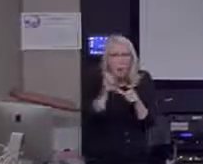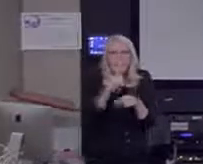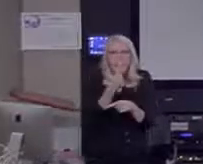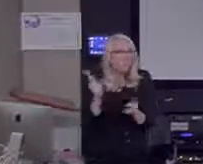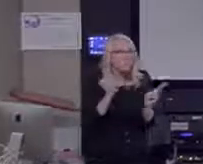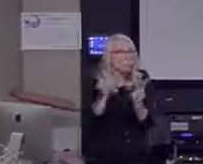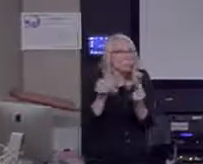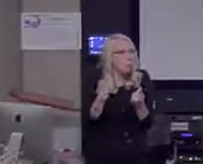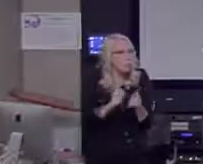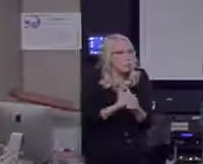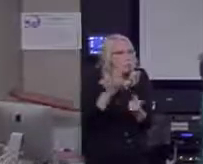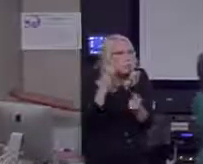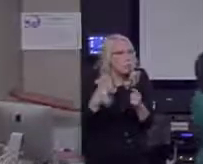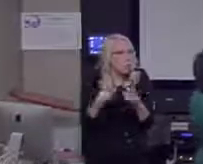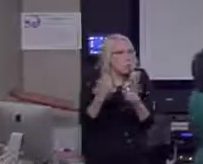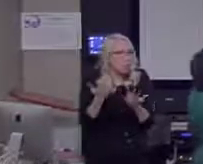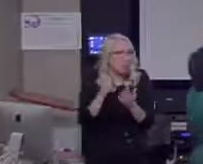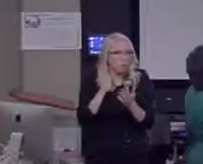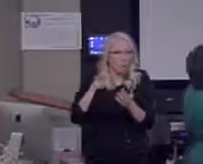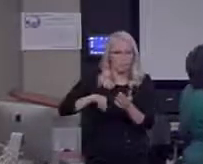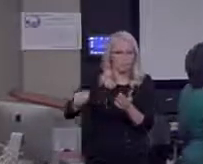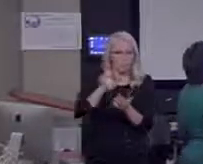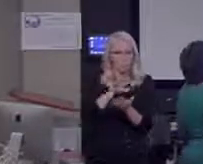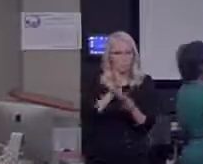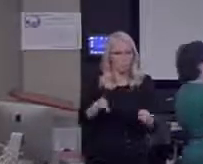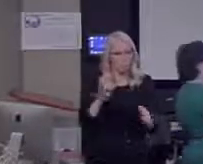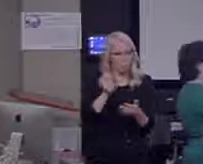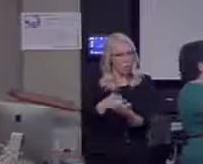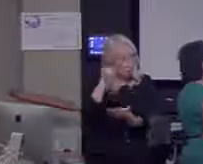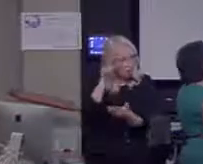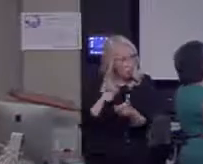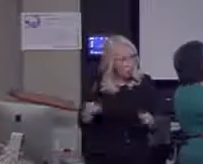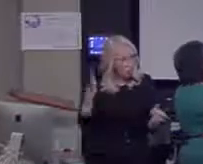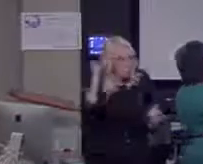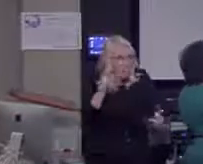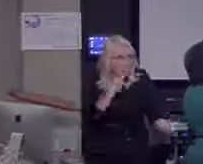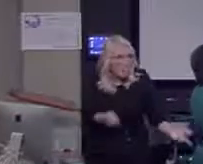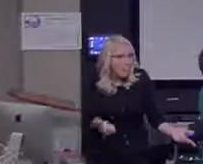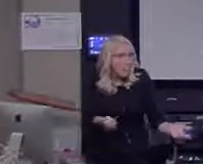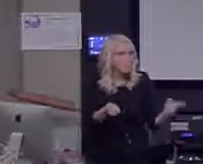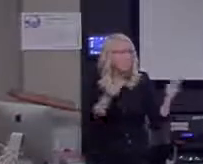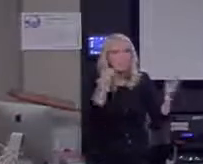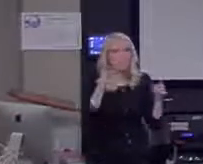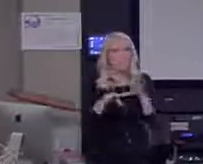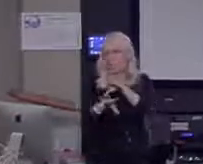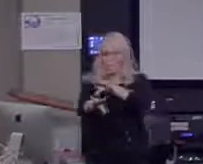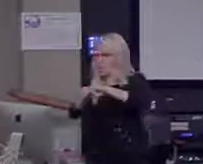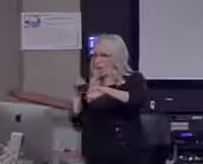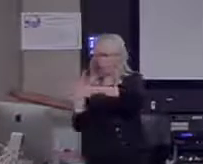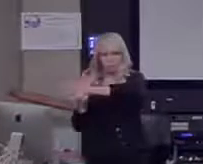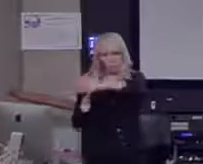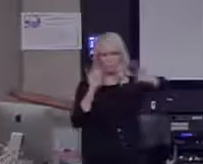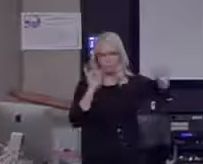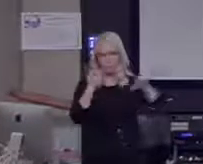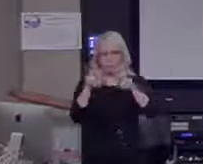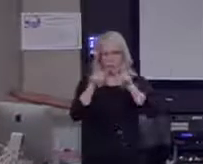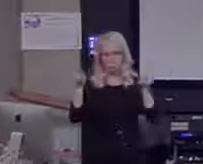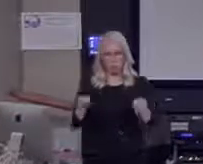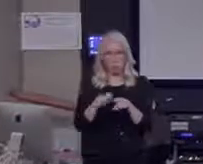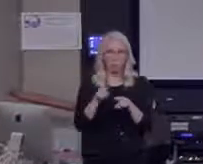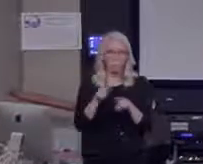we know about what helps children learn language? Now, leaping from Pasteur's quadrant, of course, has